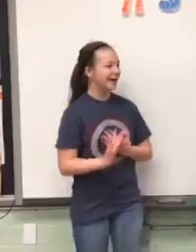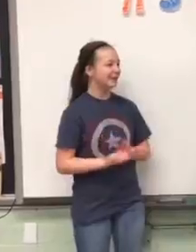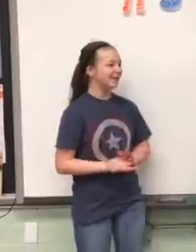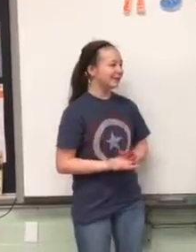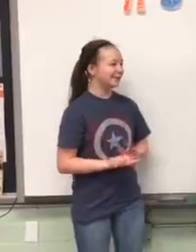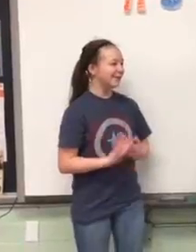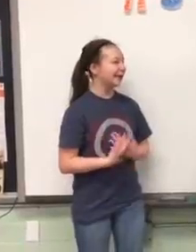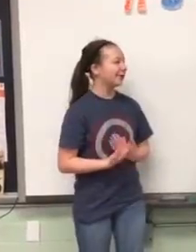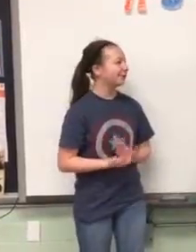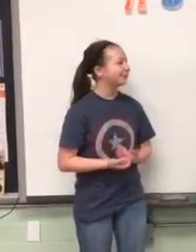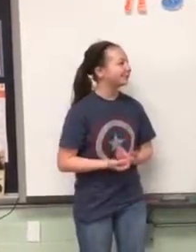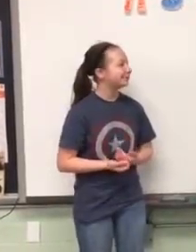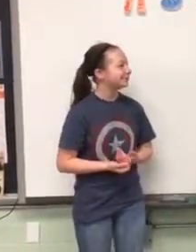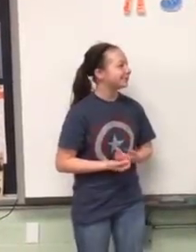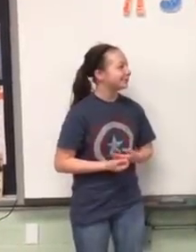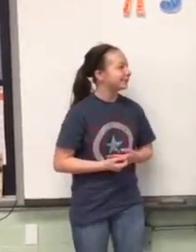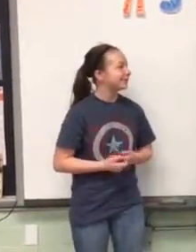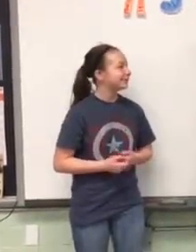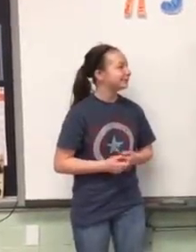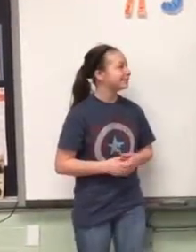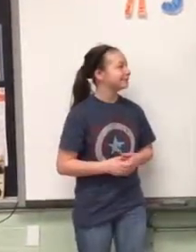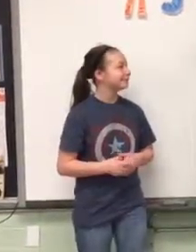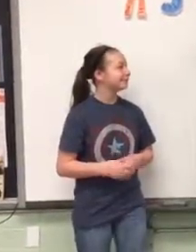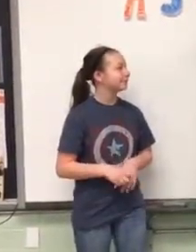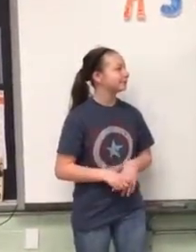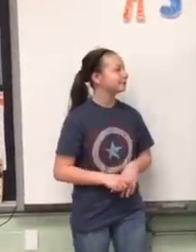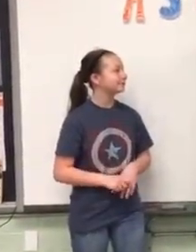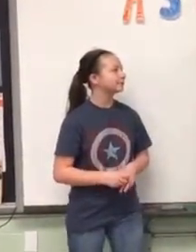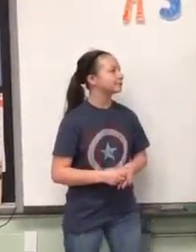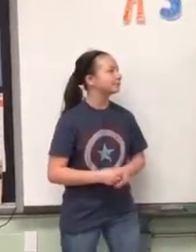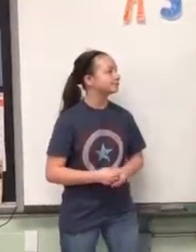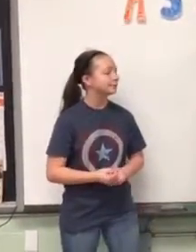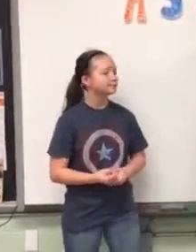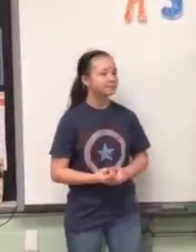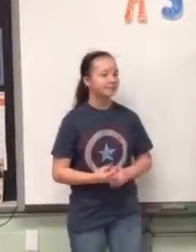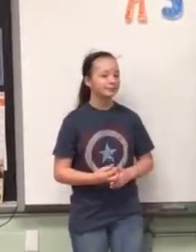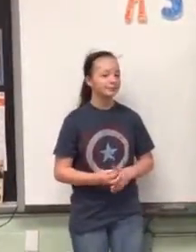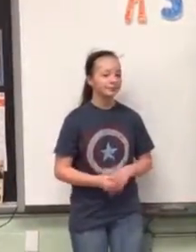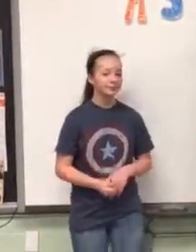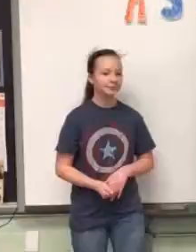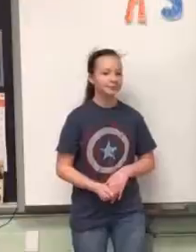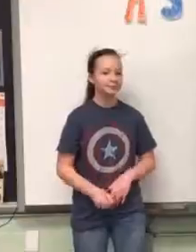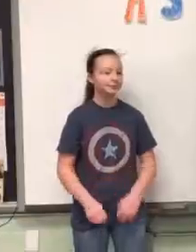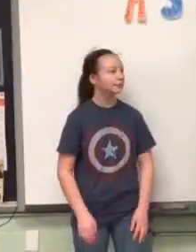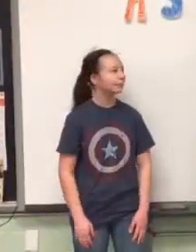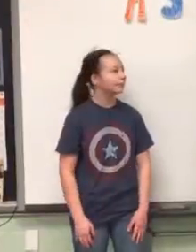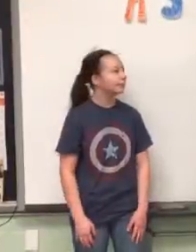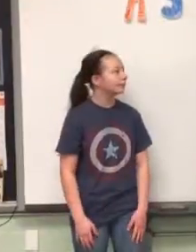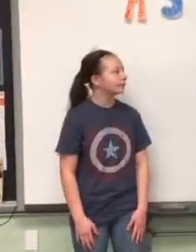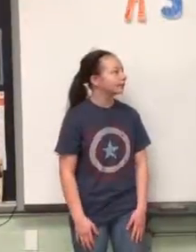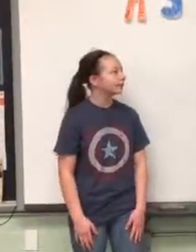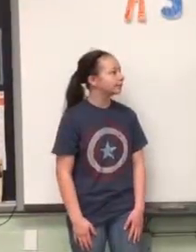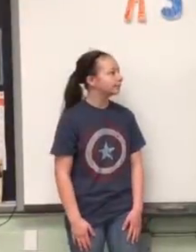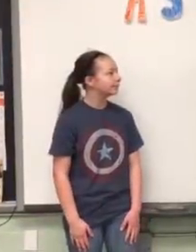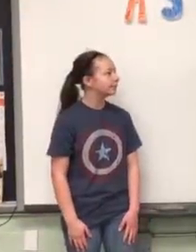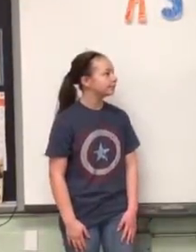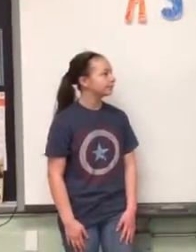I'm good. How are you? Good, thank you. But wait, if we couldn't hear, how could we talk like we are